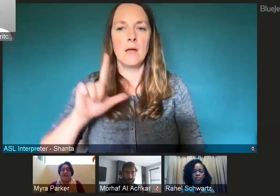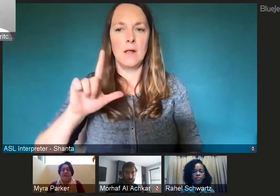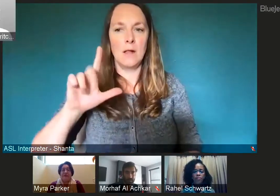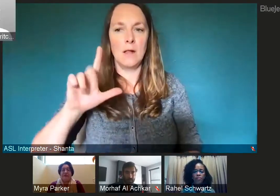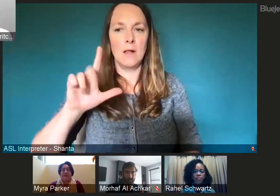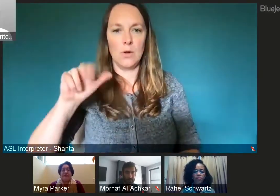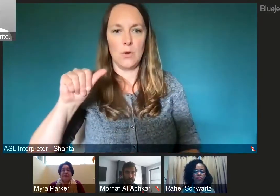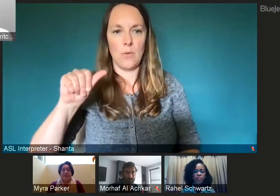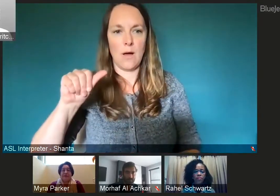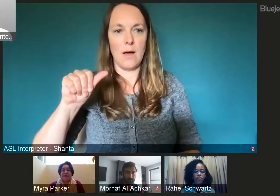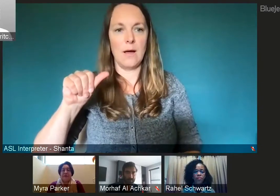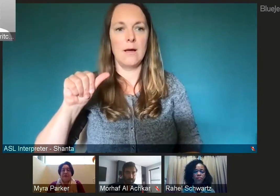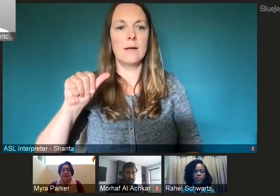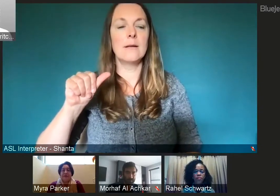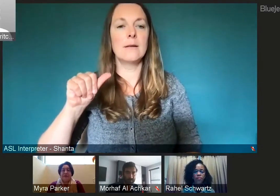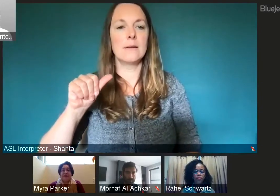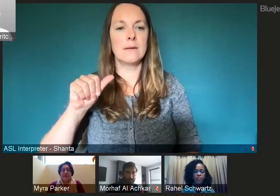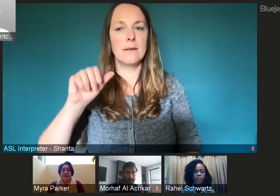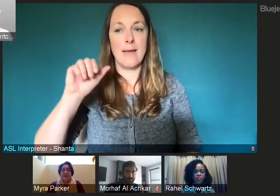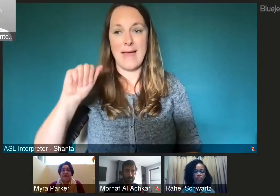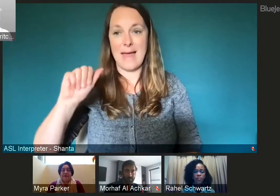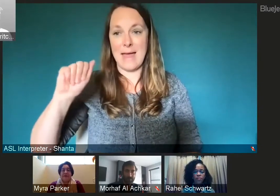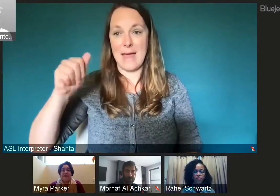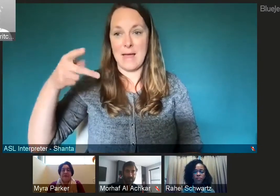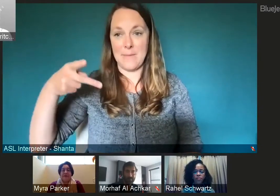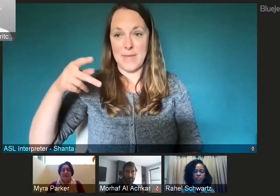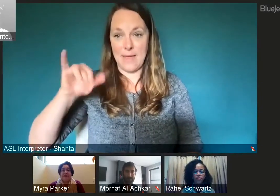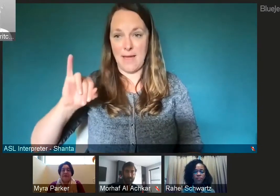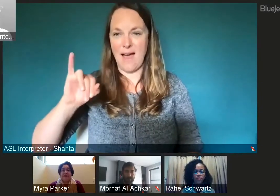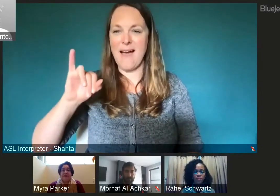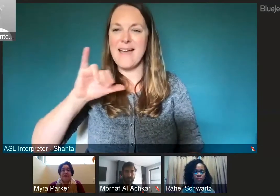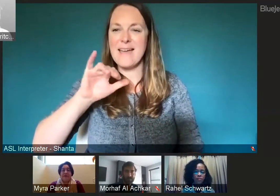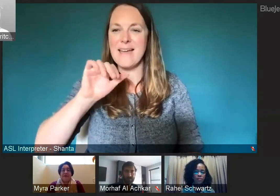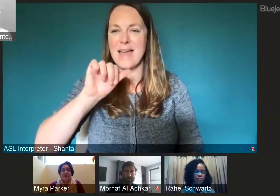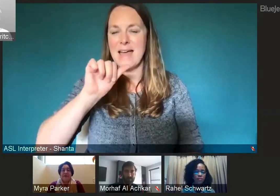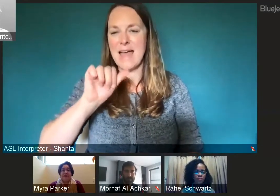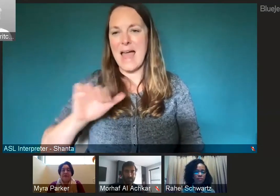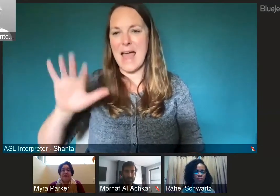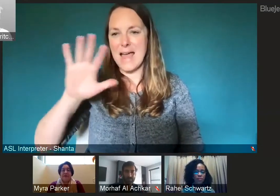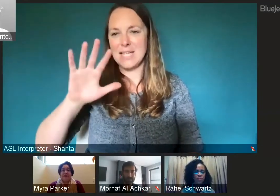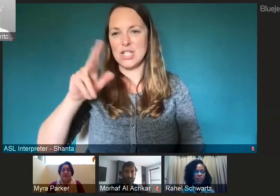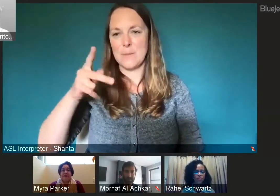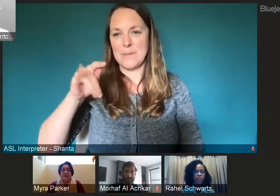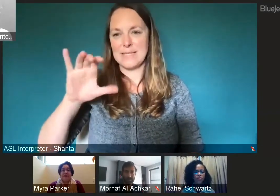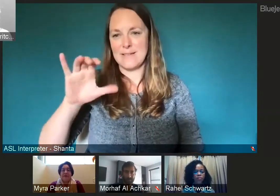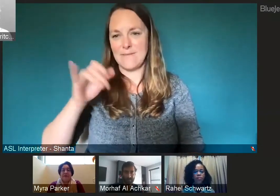With the AAPI, the Asia Pacific Island Community,